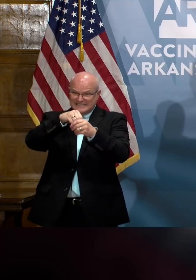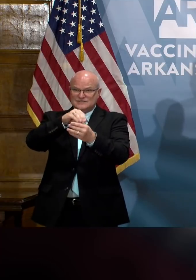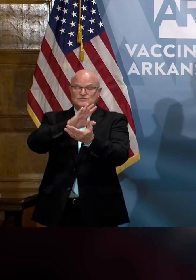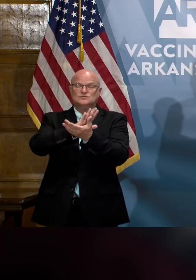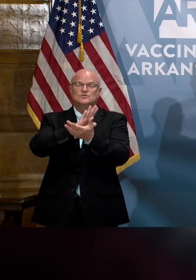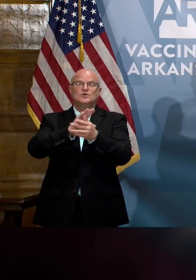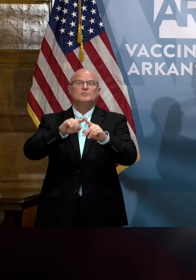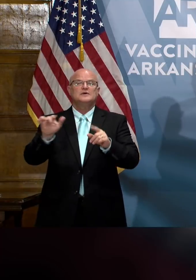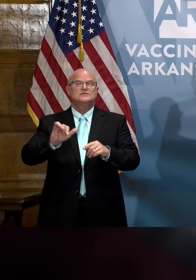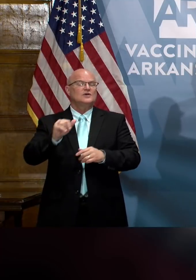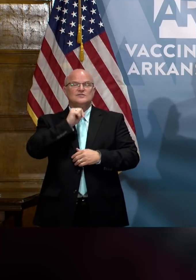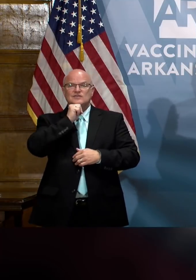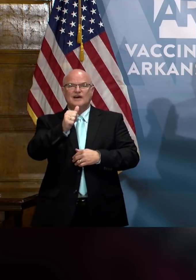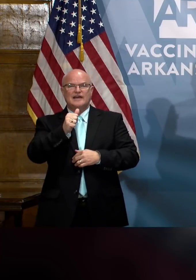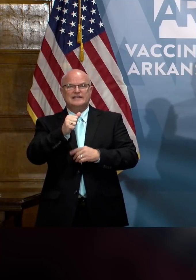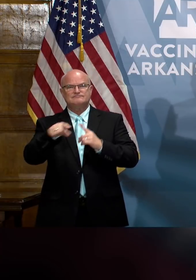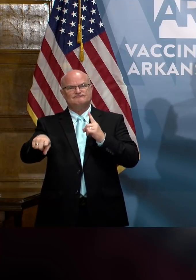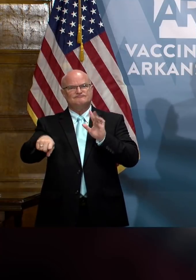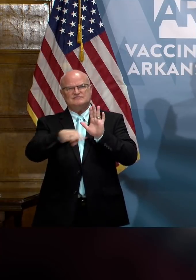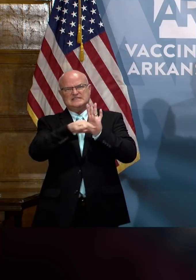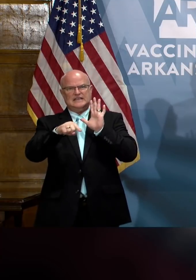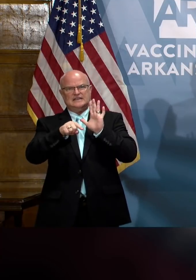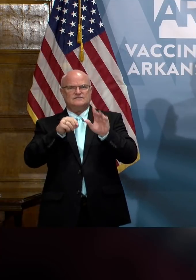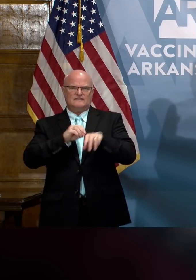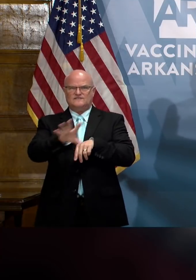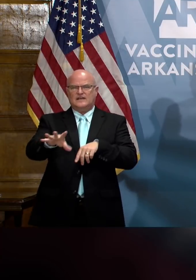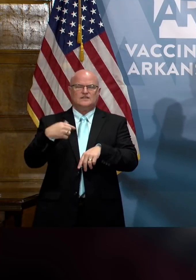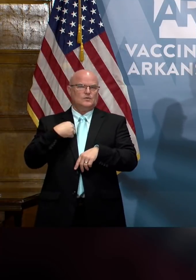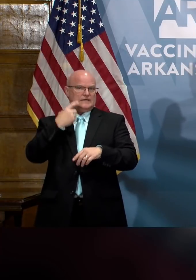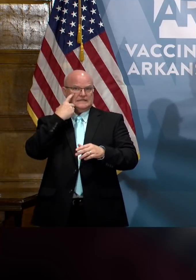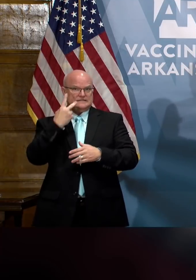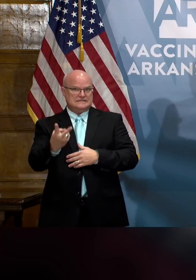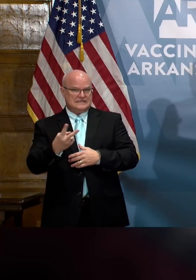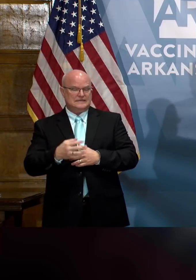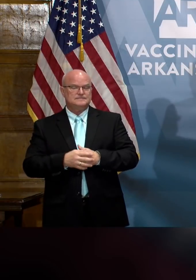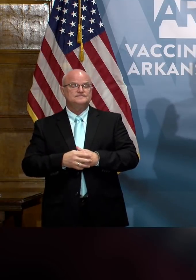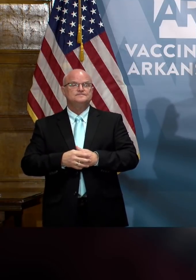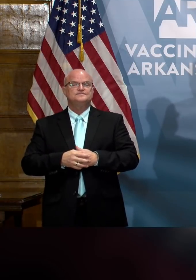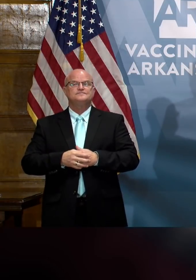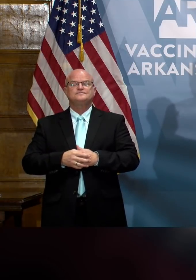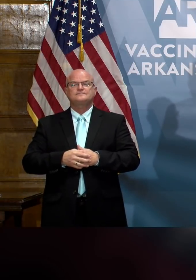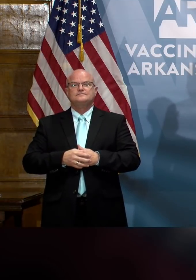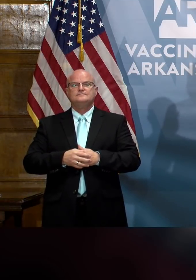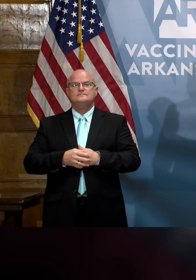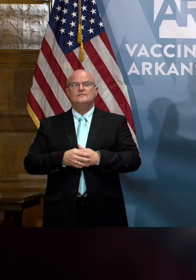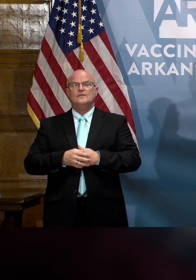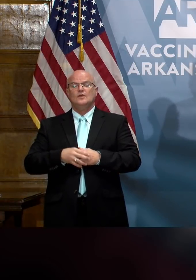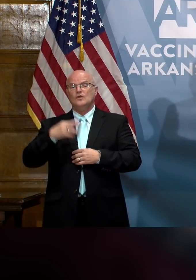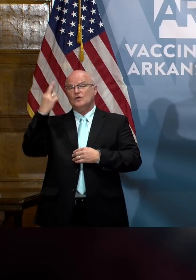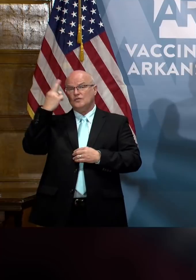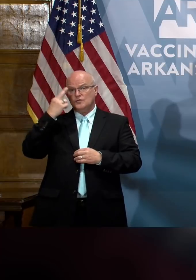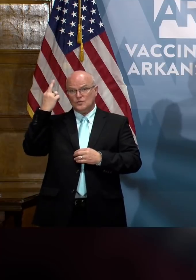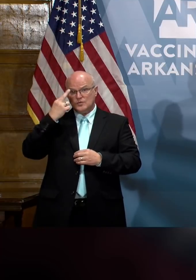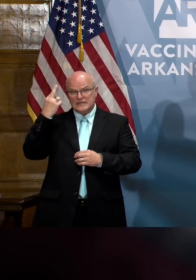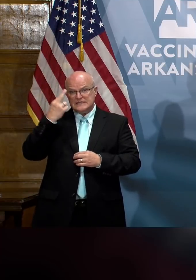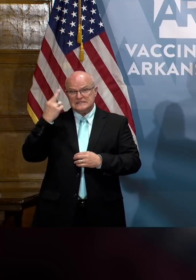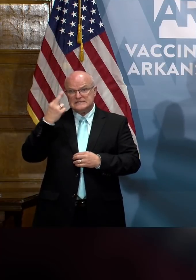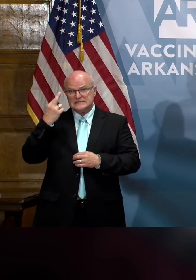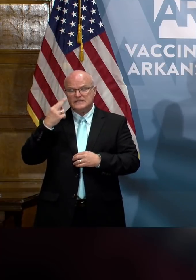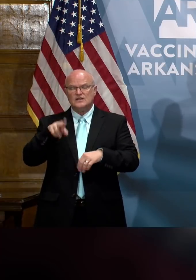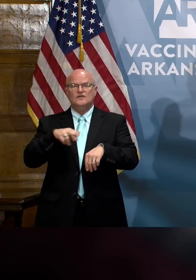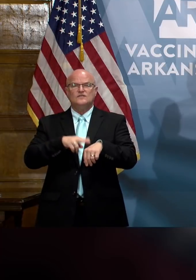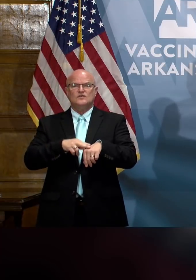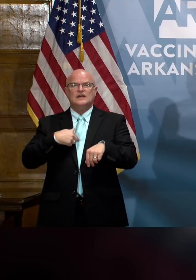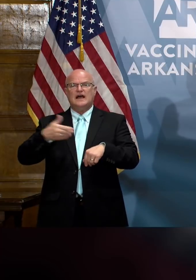but it's also not had an adverse consequence that we can detect. In terms of the reason, and of course